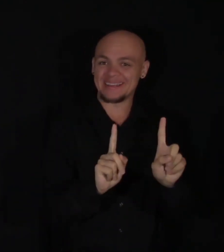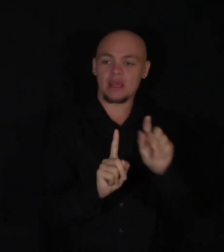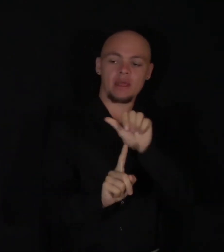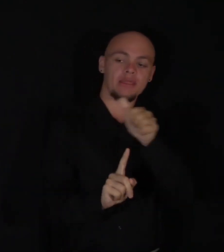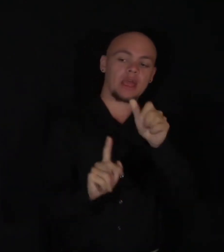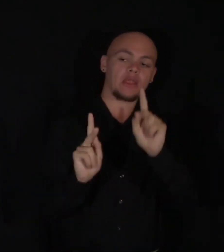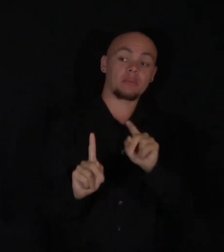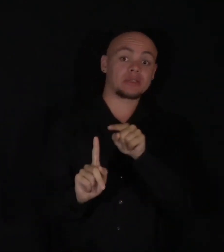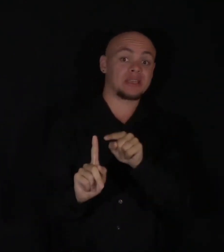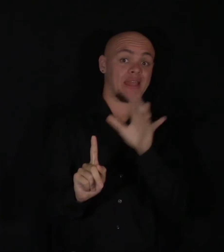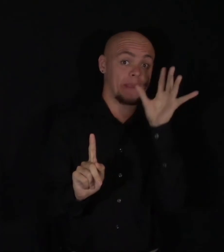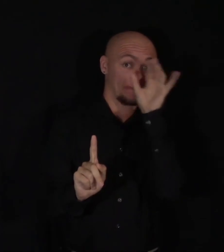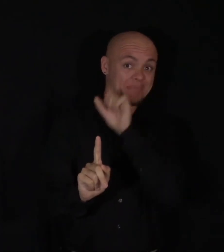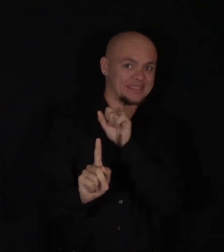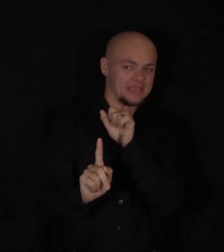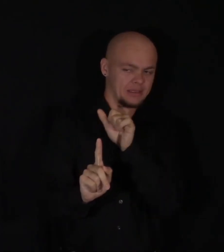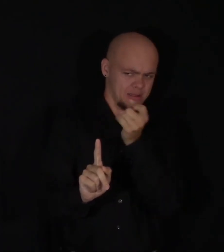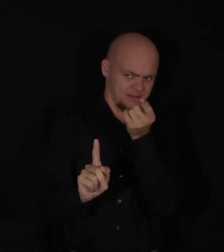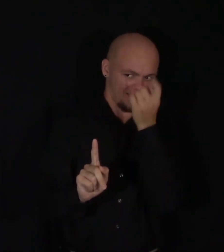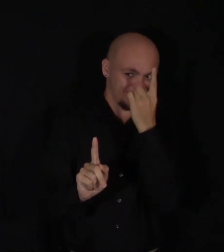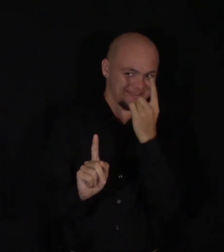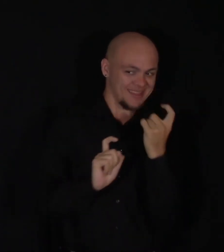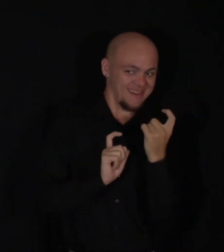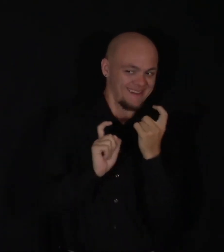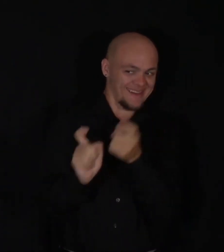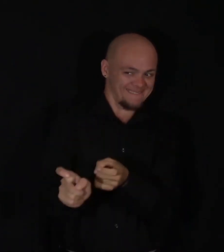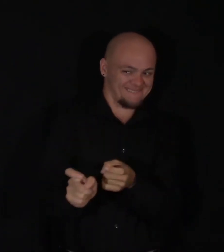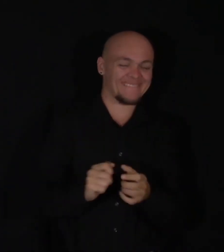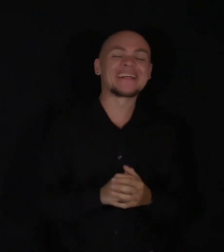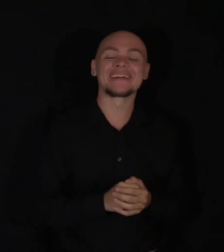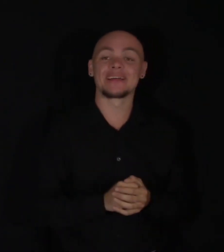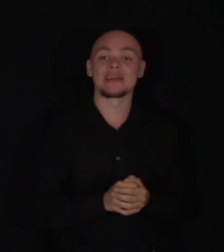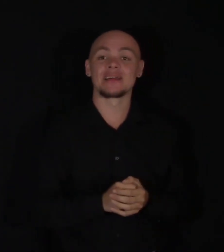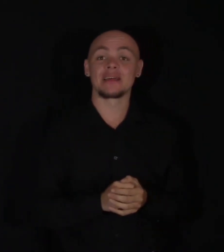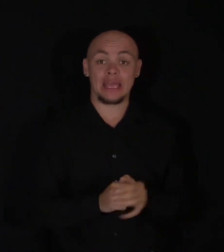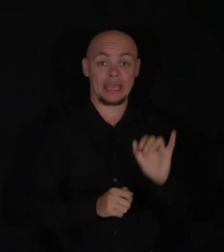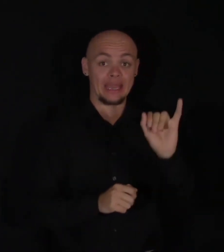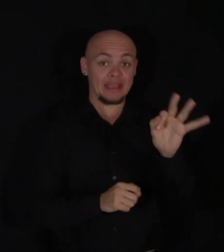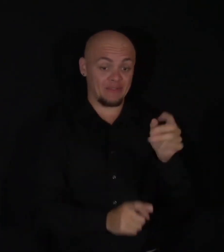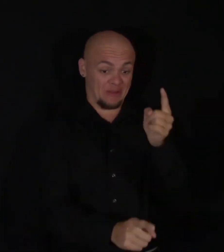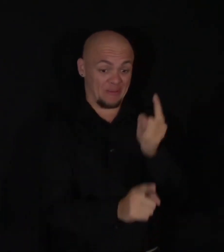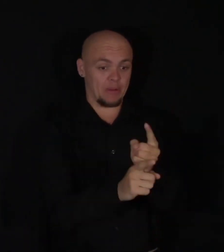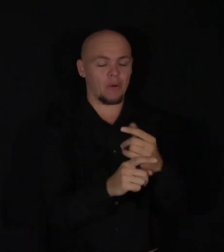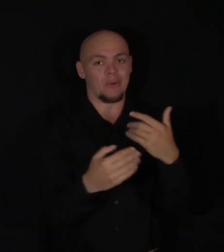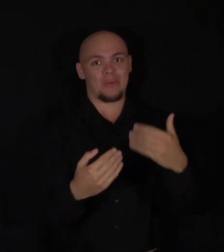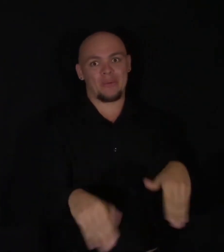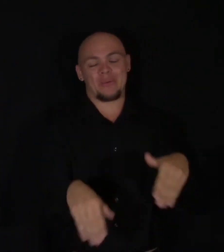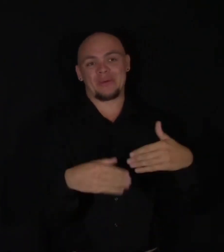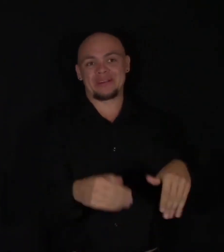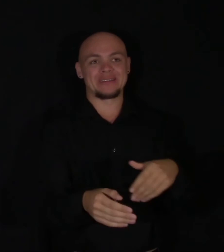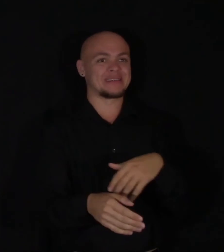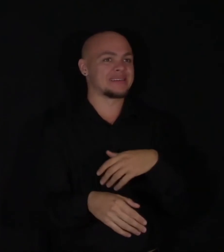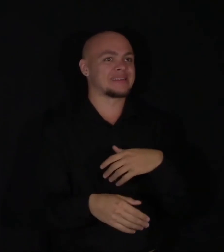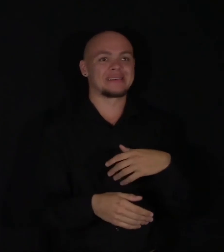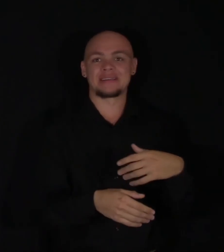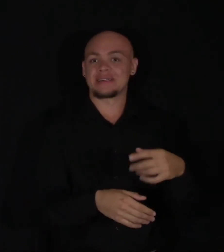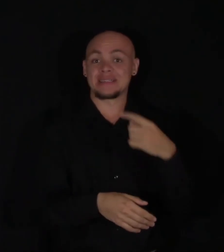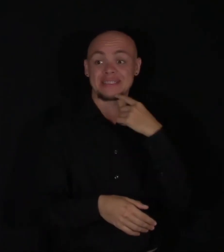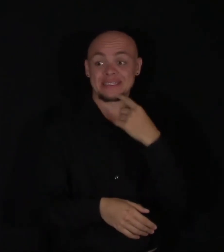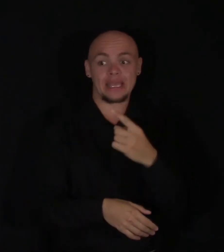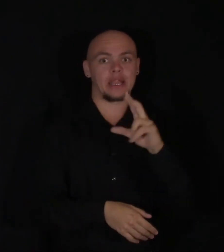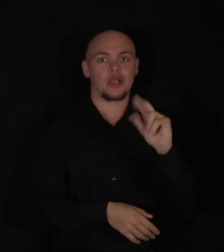person is missing and then give it to them. And when it's done right, it's virtually impossible to say no